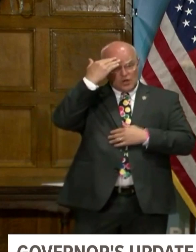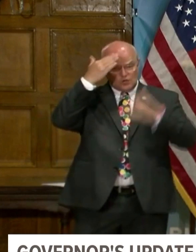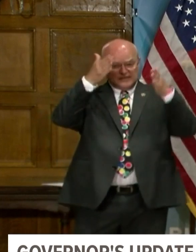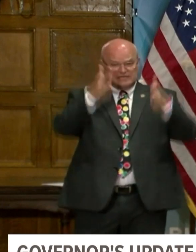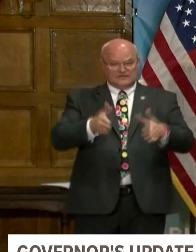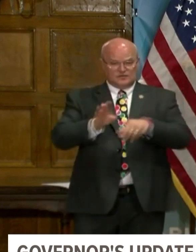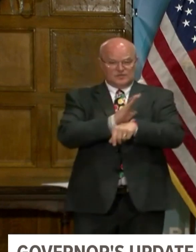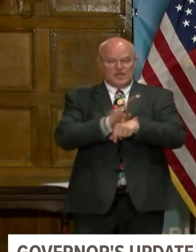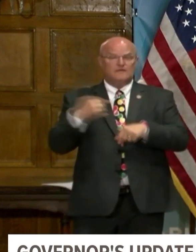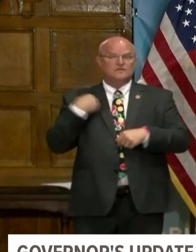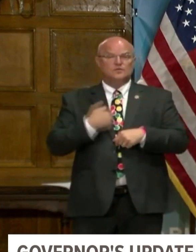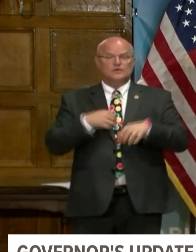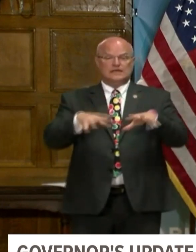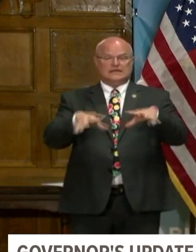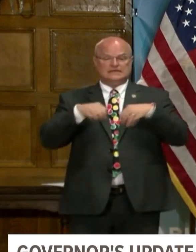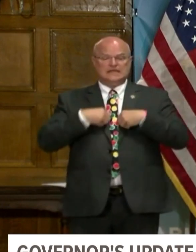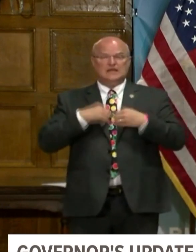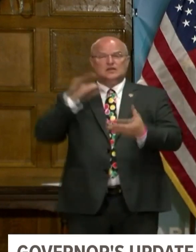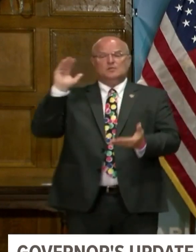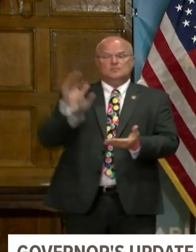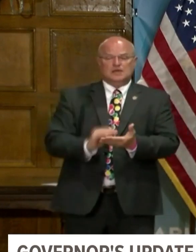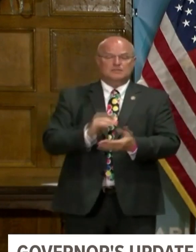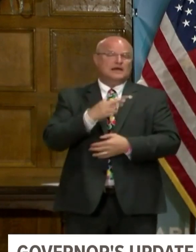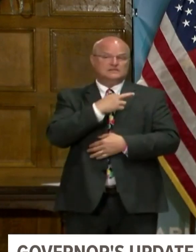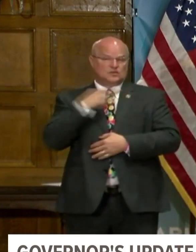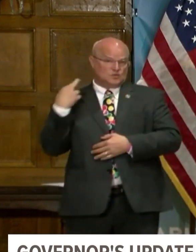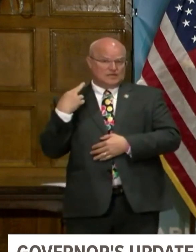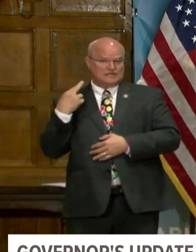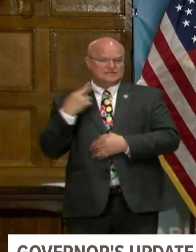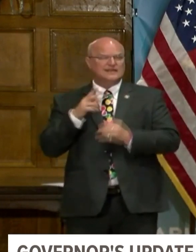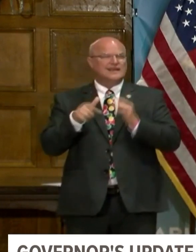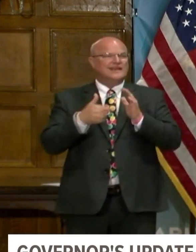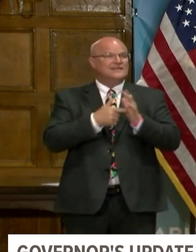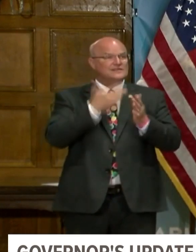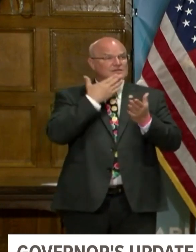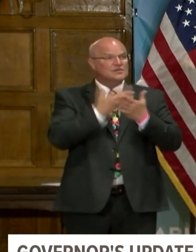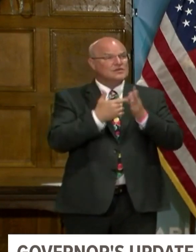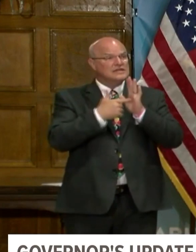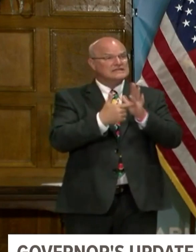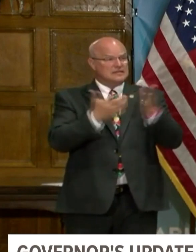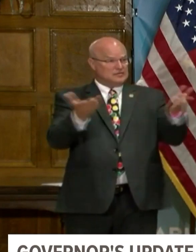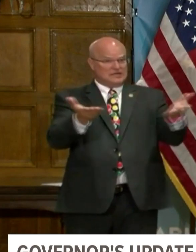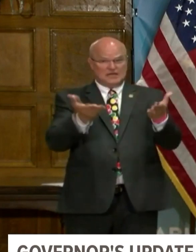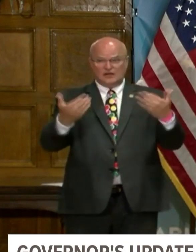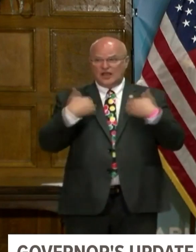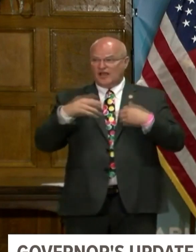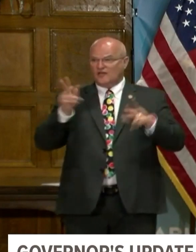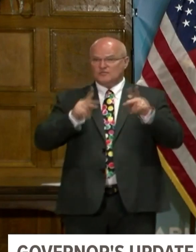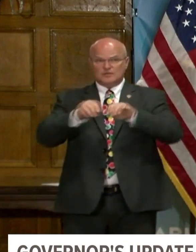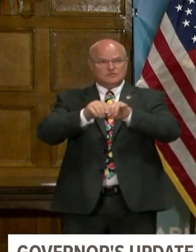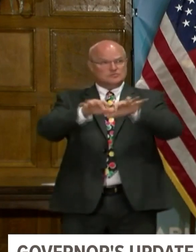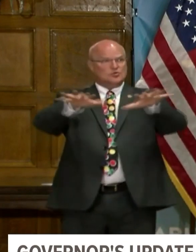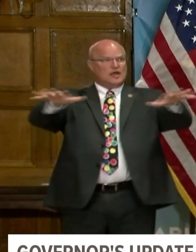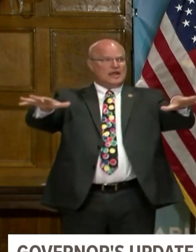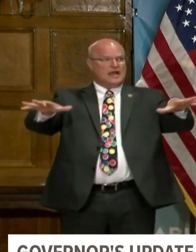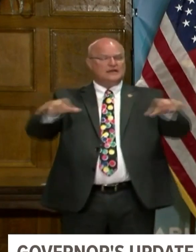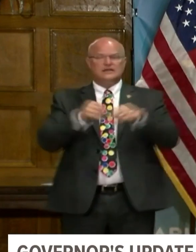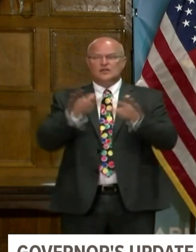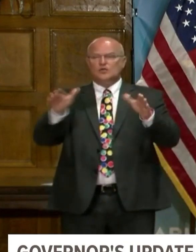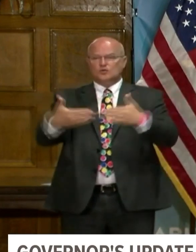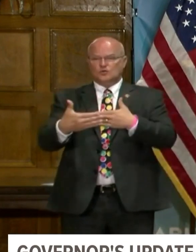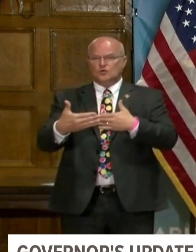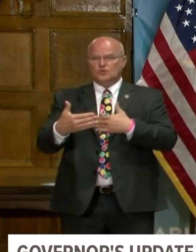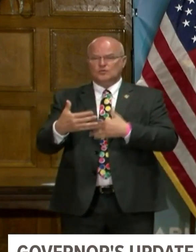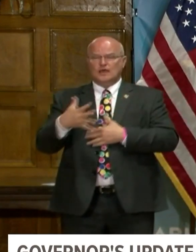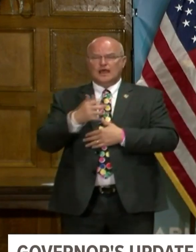individual behaviors that we can take to minimize our risk. This is a good example of what we're doing here. We have people spread out. We have